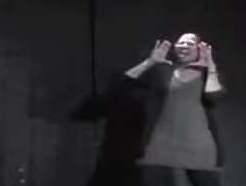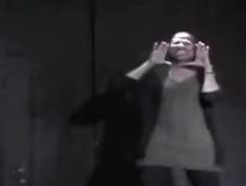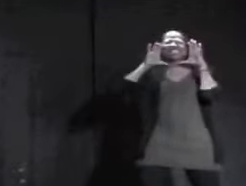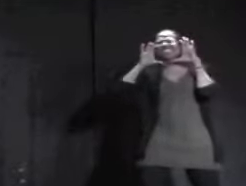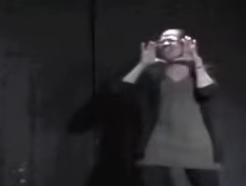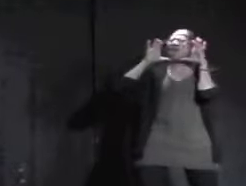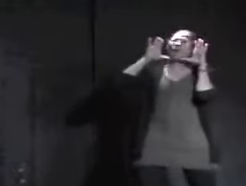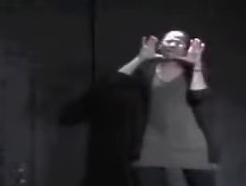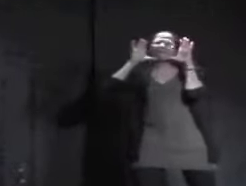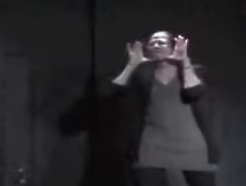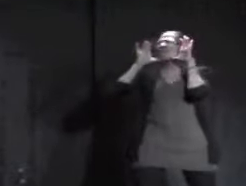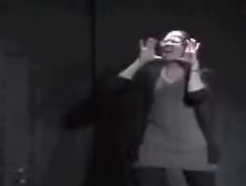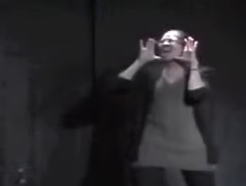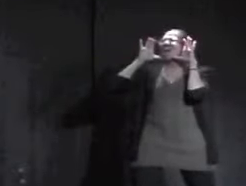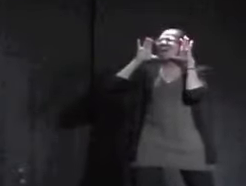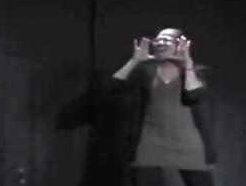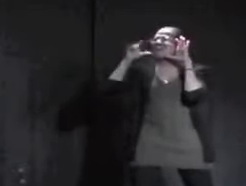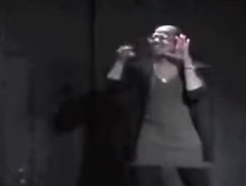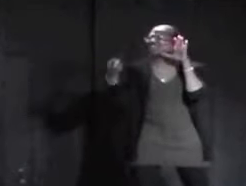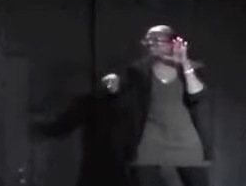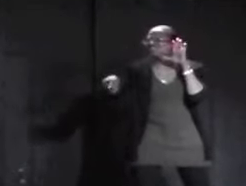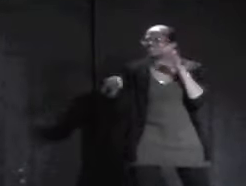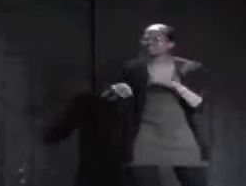And then he screams, "Timber!"